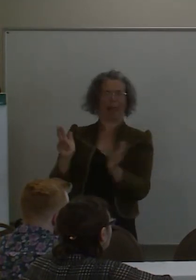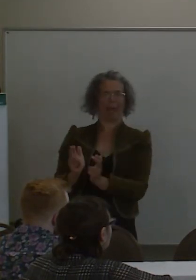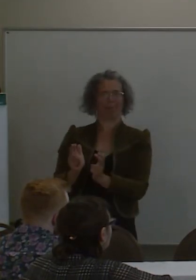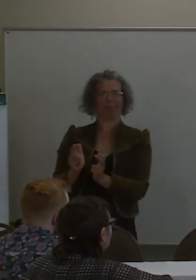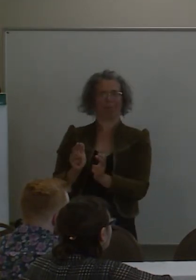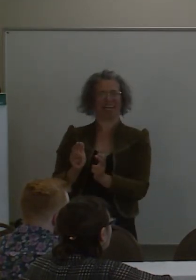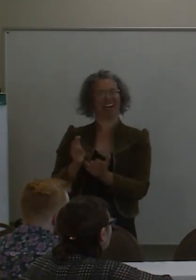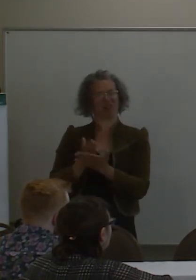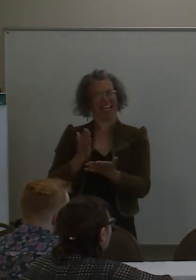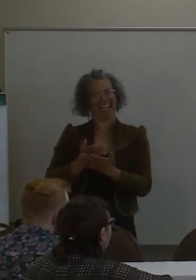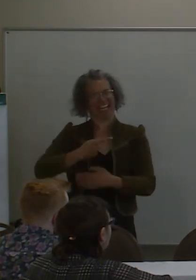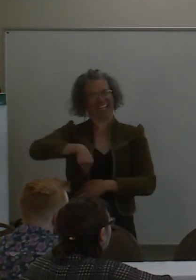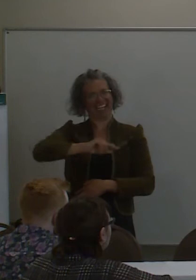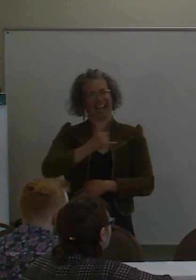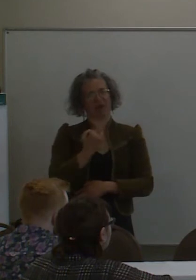bad.